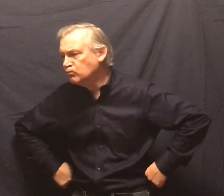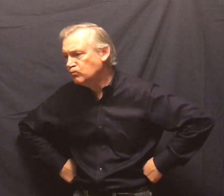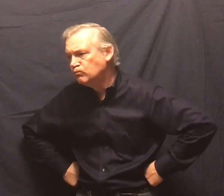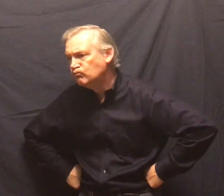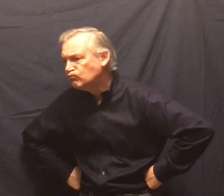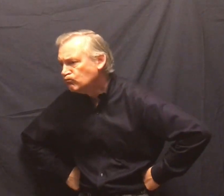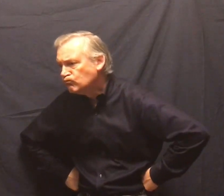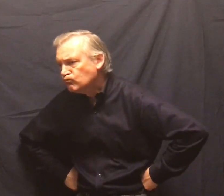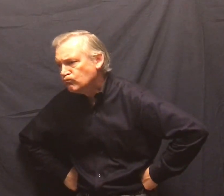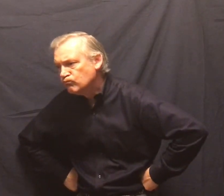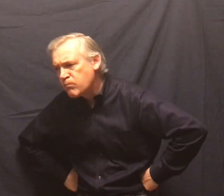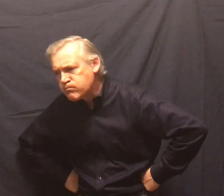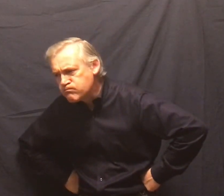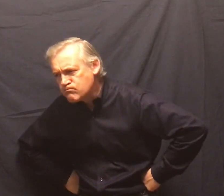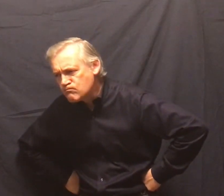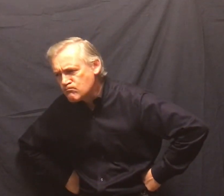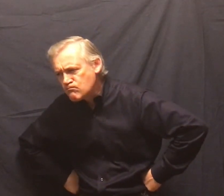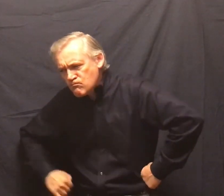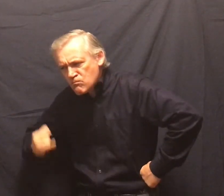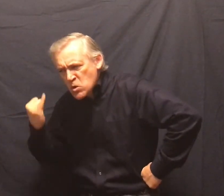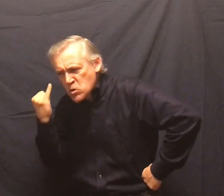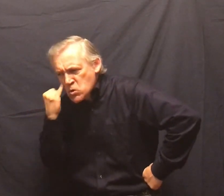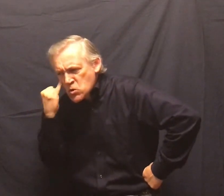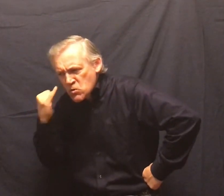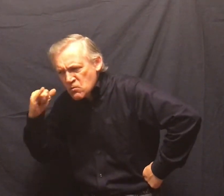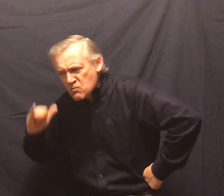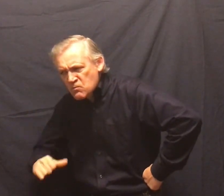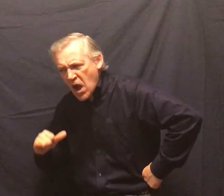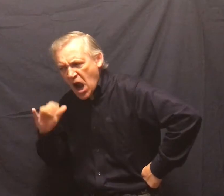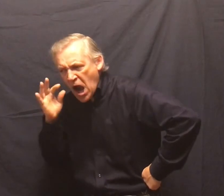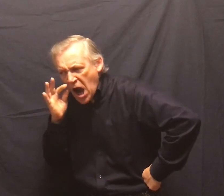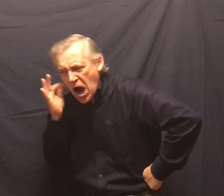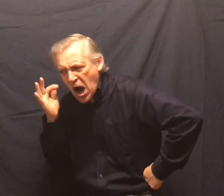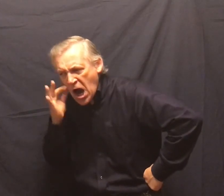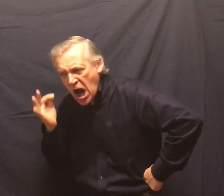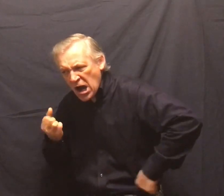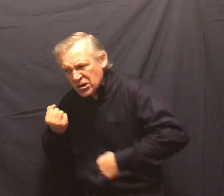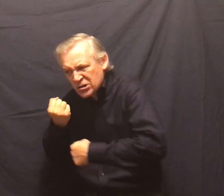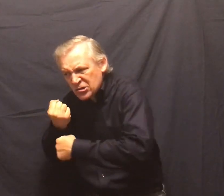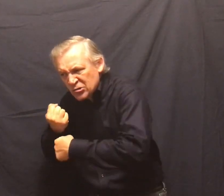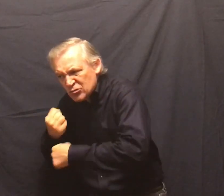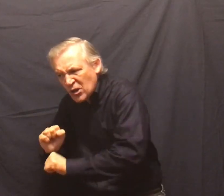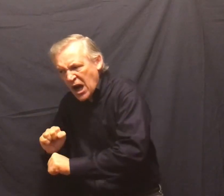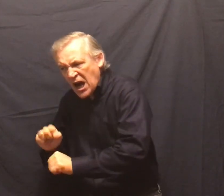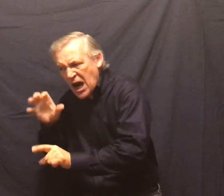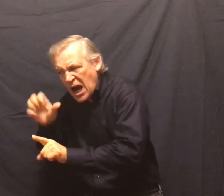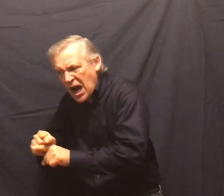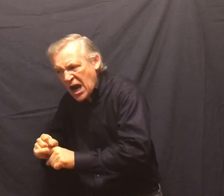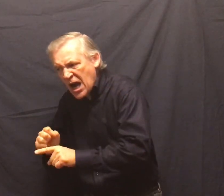You just let 'em try to get the rabbits. I'll break their darn necks. I'll smash 'em with a